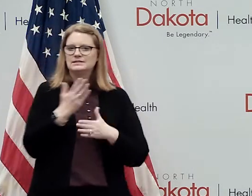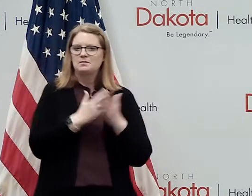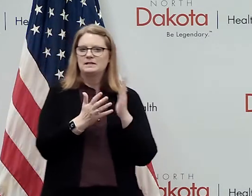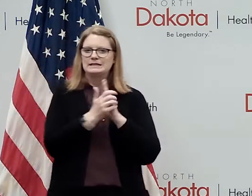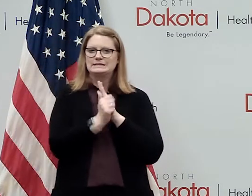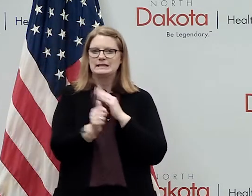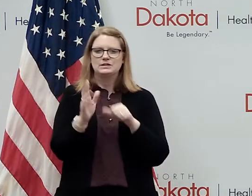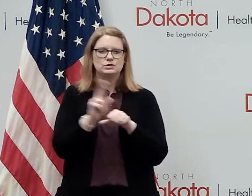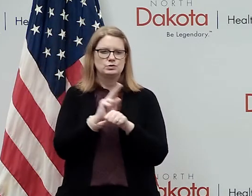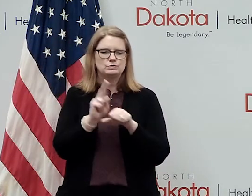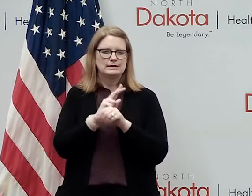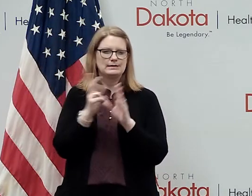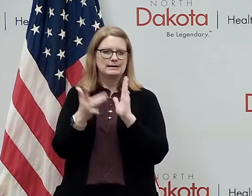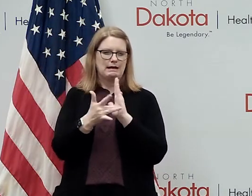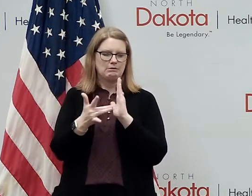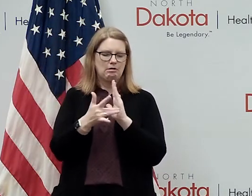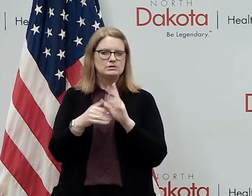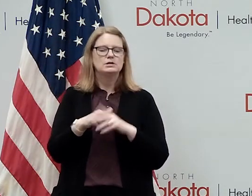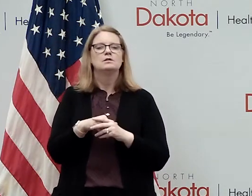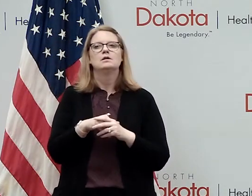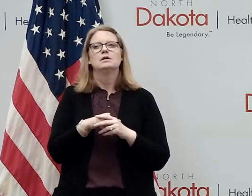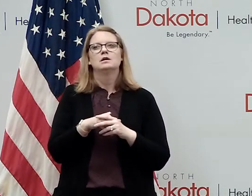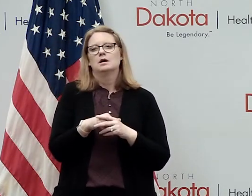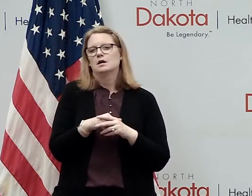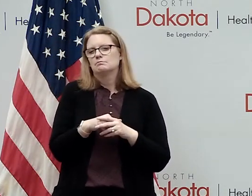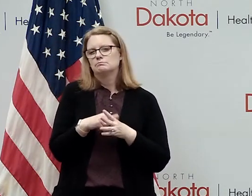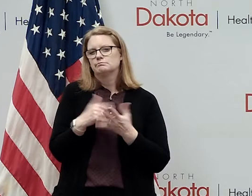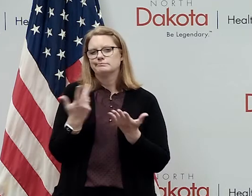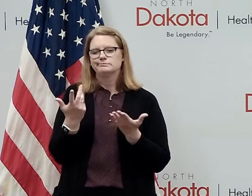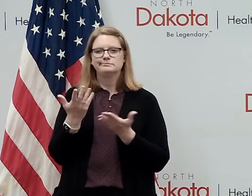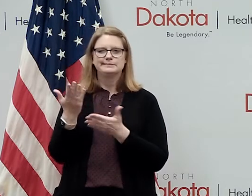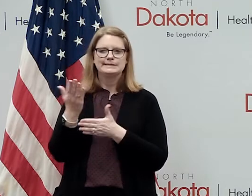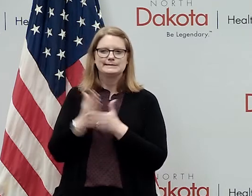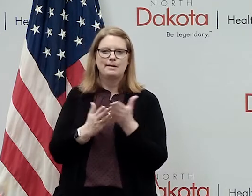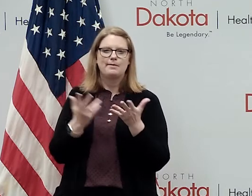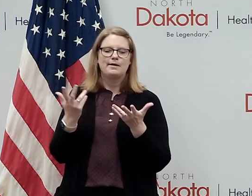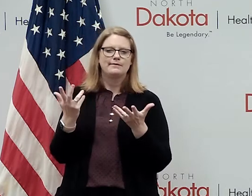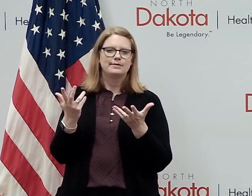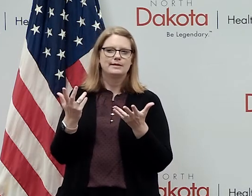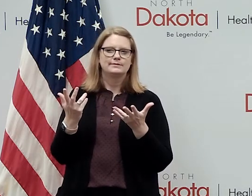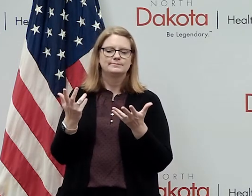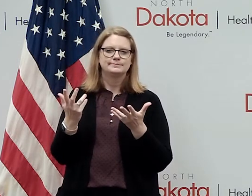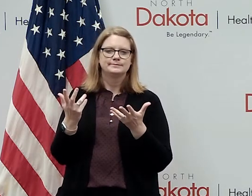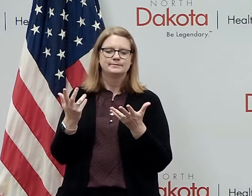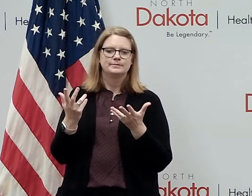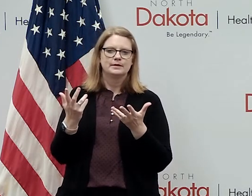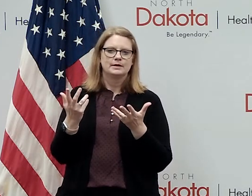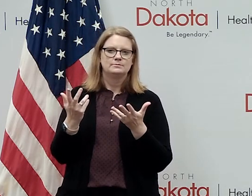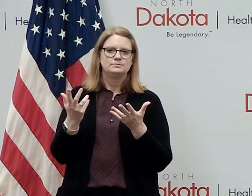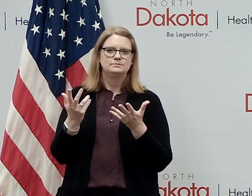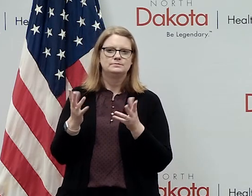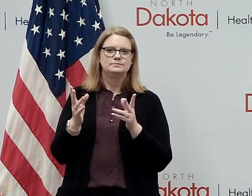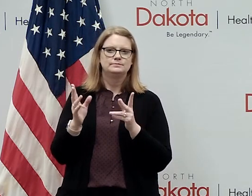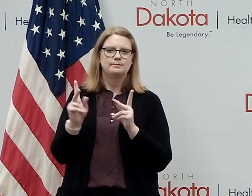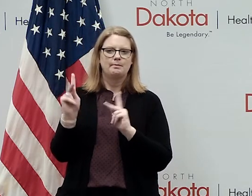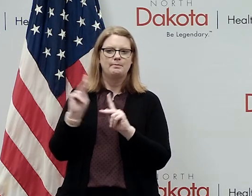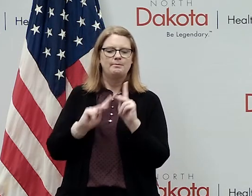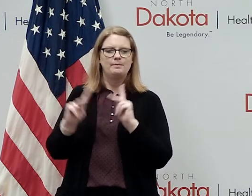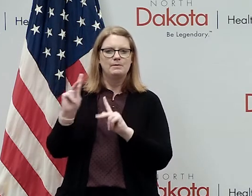people using the technology. Some of it is the sort of the soft practices. I mean, we heard about people